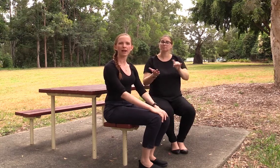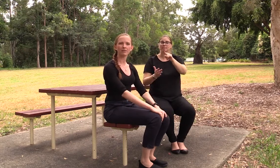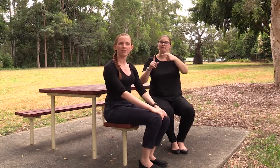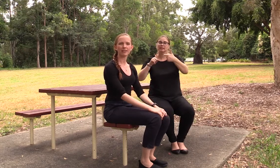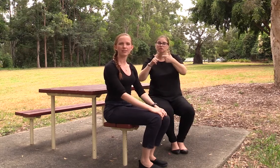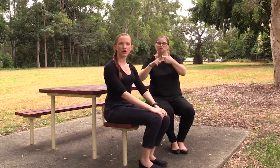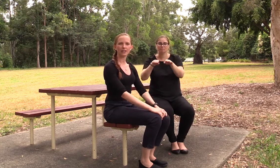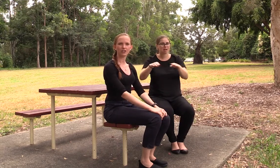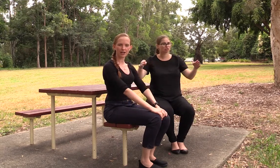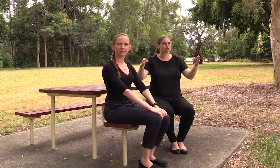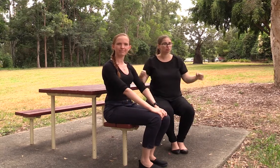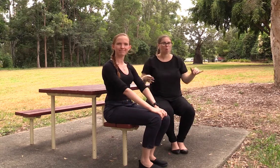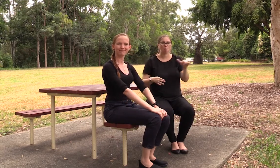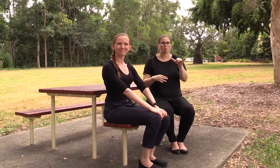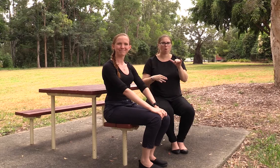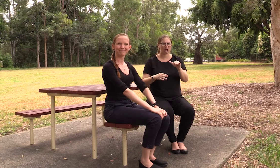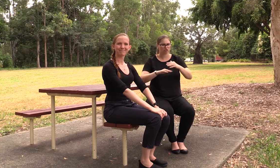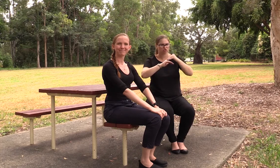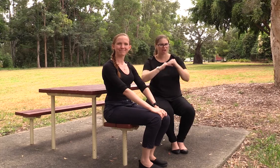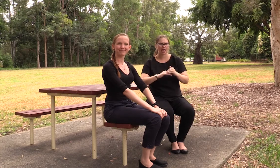or the back of a very sturdy chair.